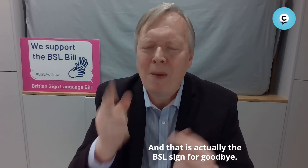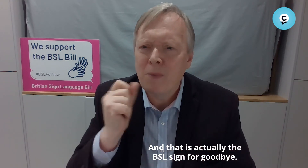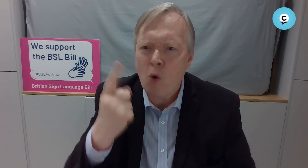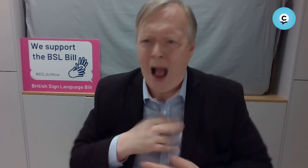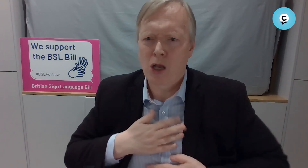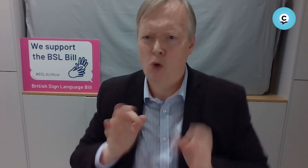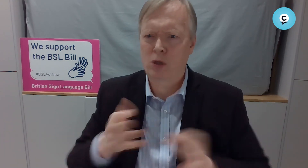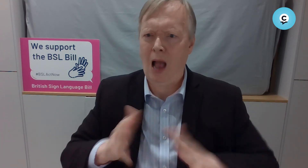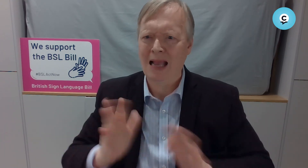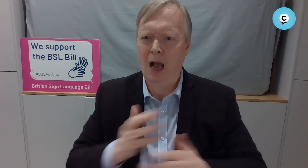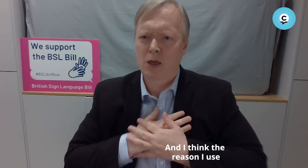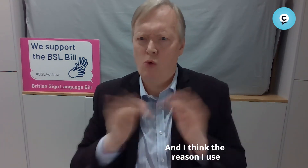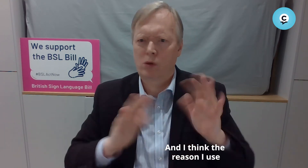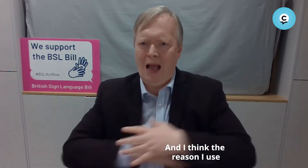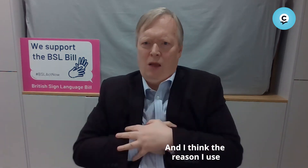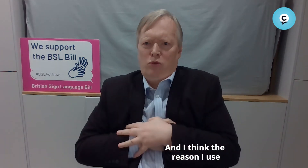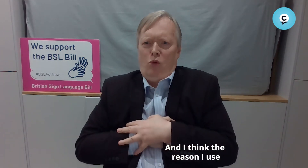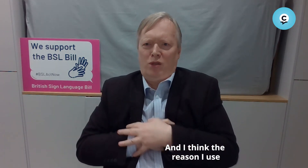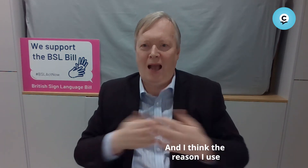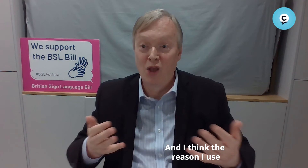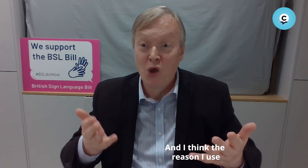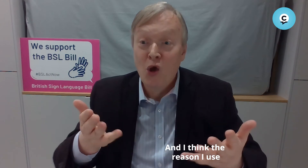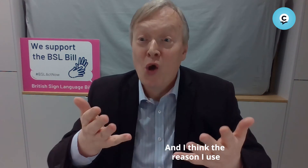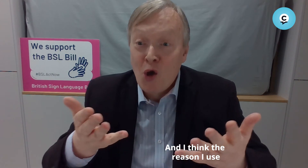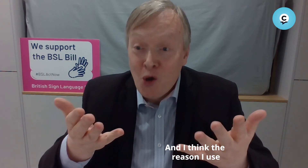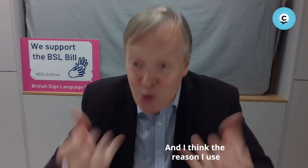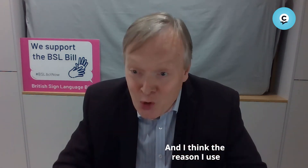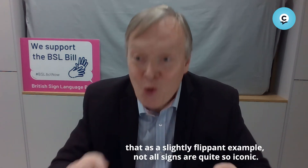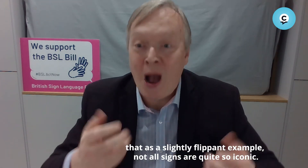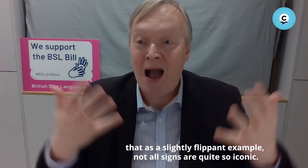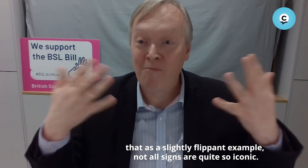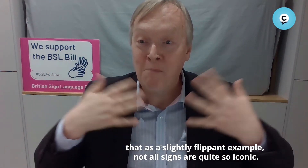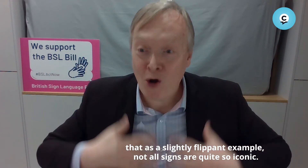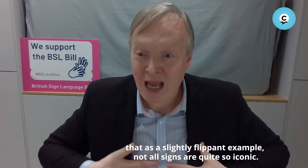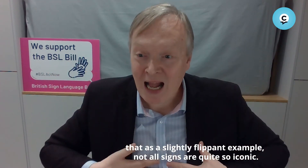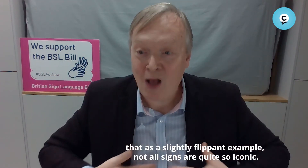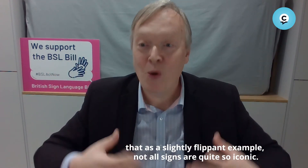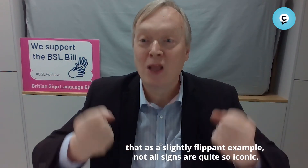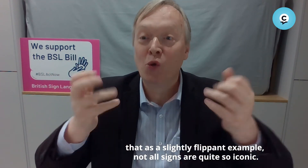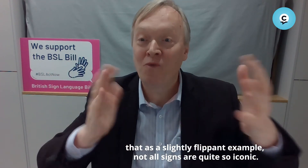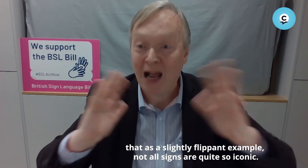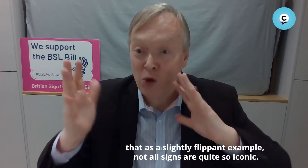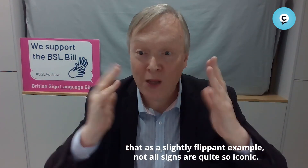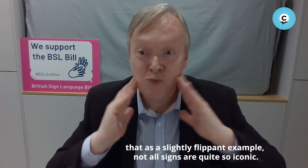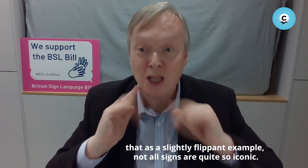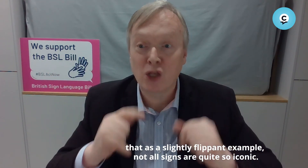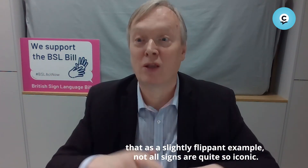goodbye. And I think the reason I use that as a slightly flippant example, not all signs are quite so